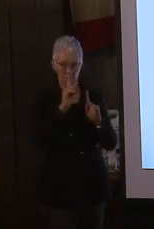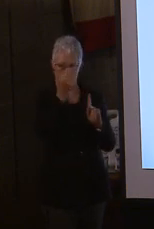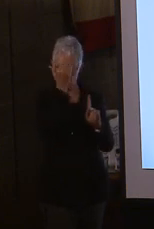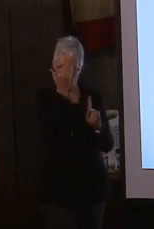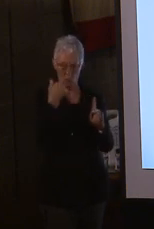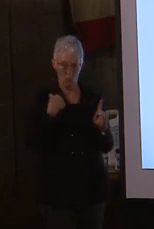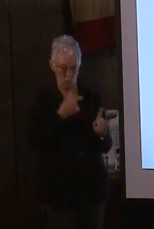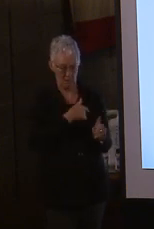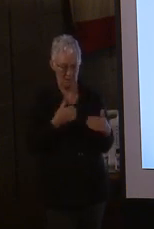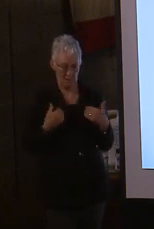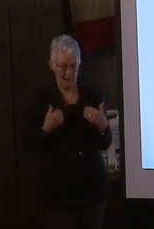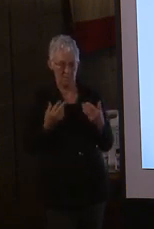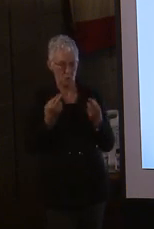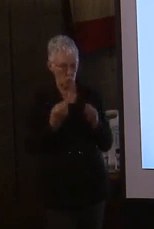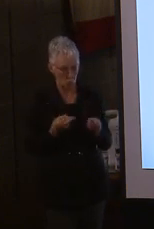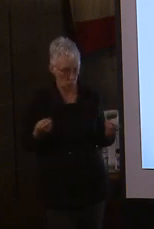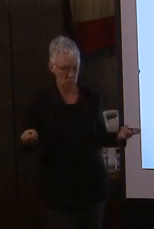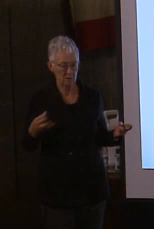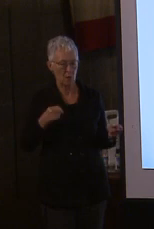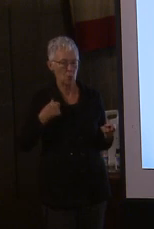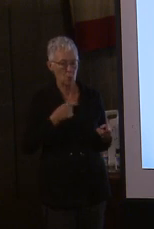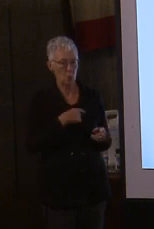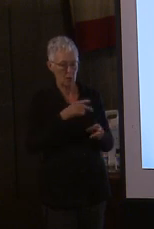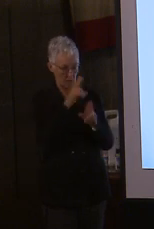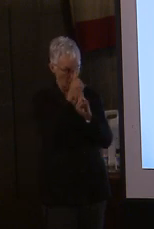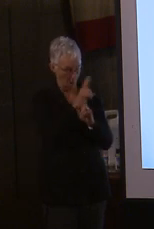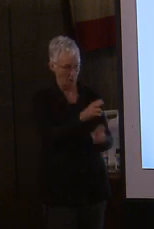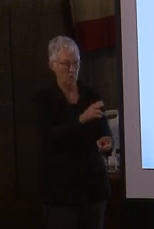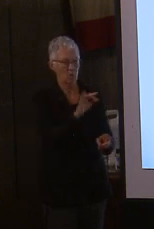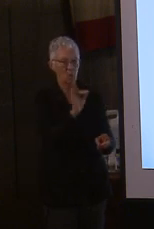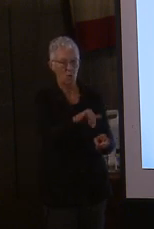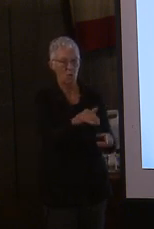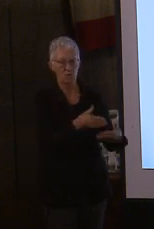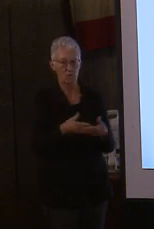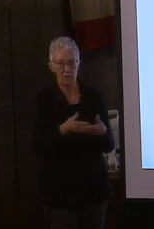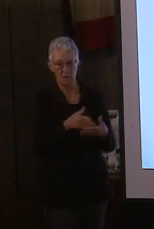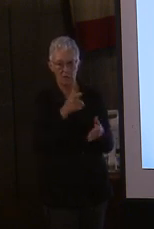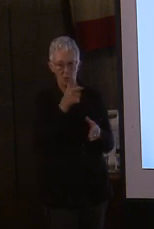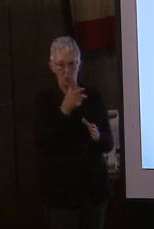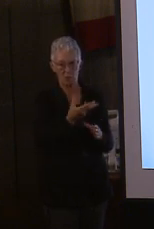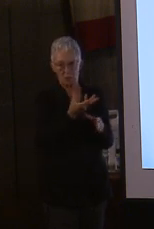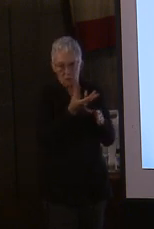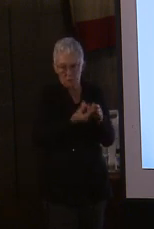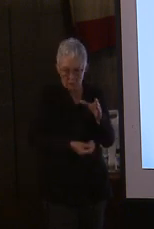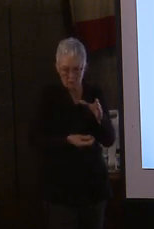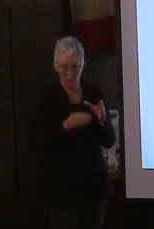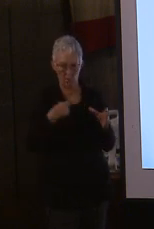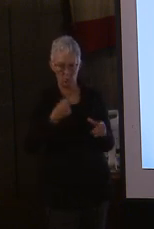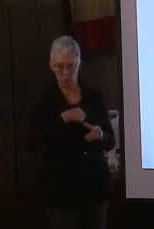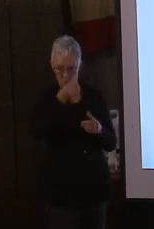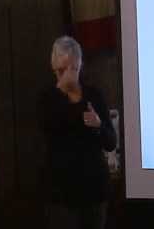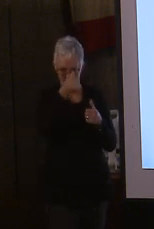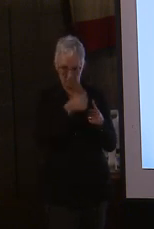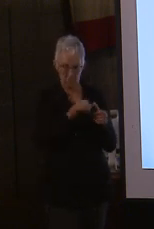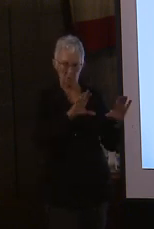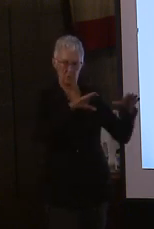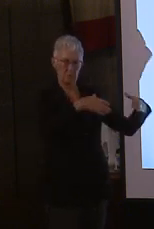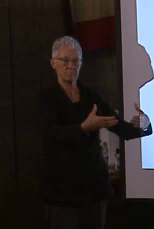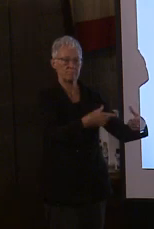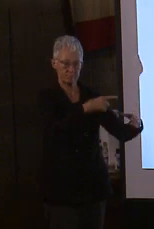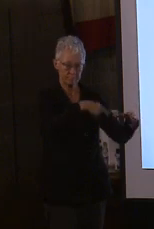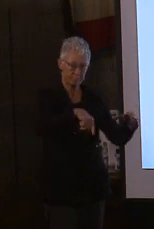out there and that we're honoring the loss of these young lives and remembering them as a way to not